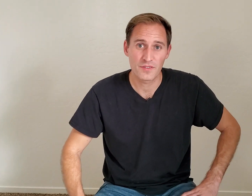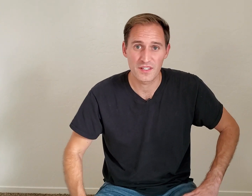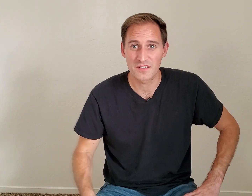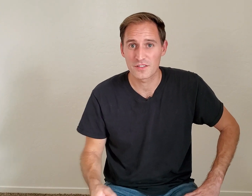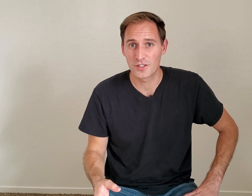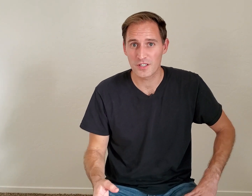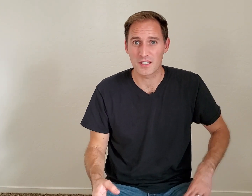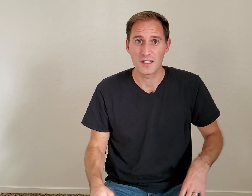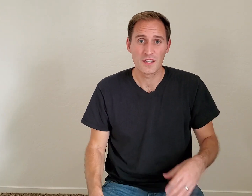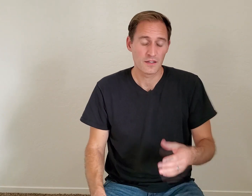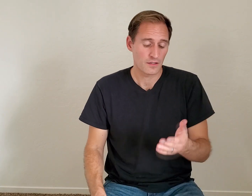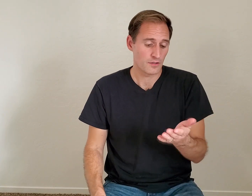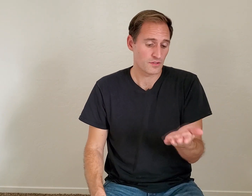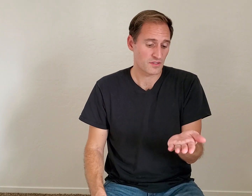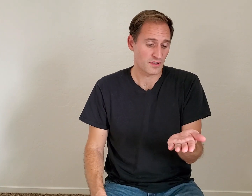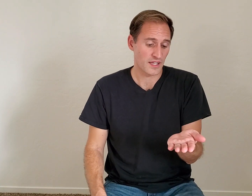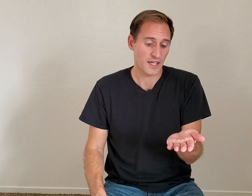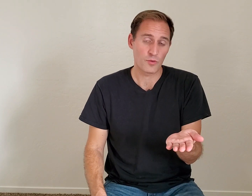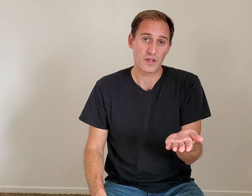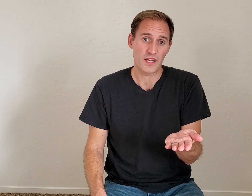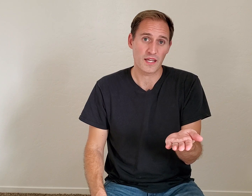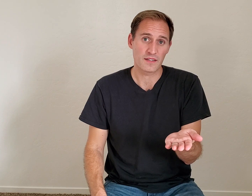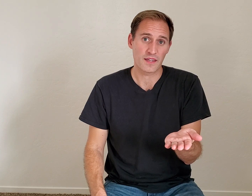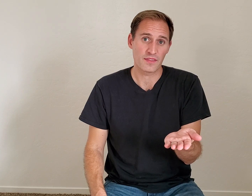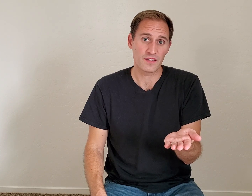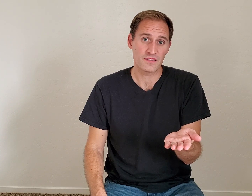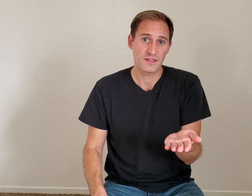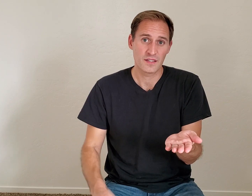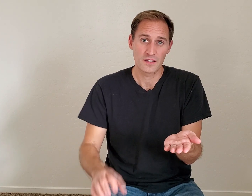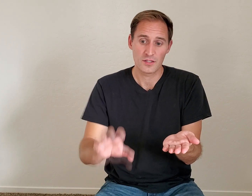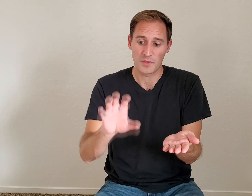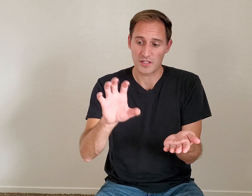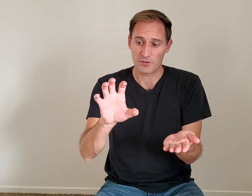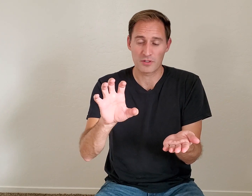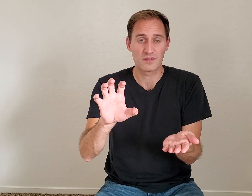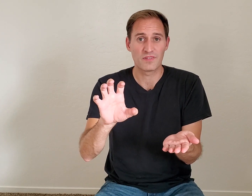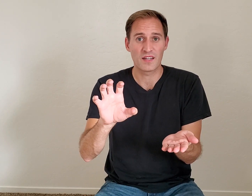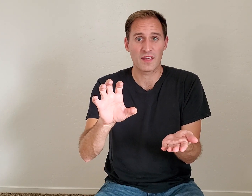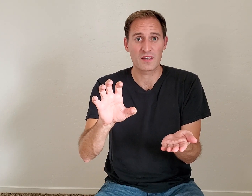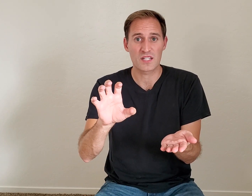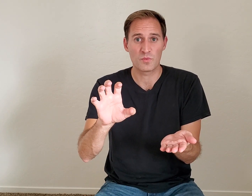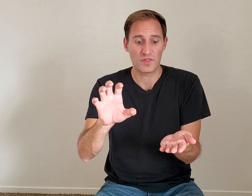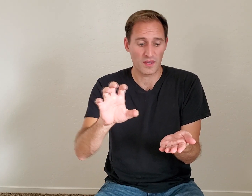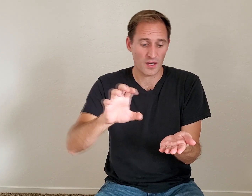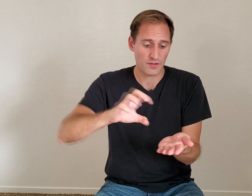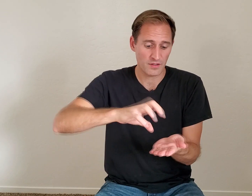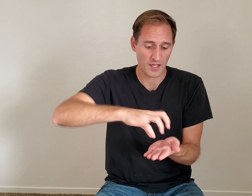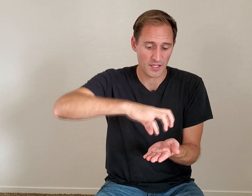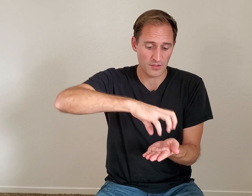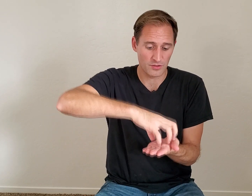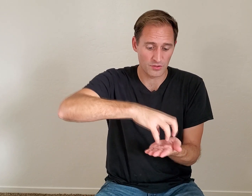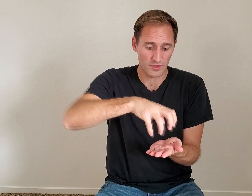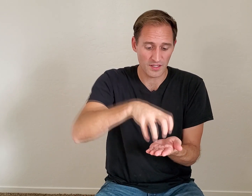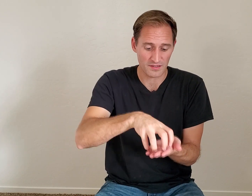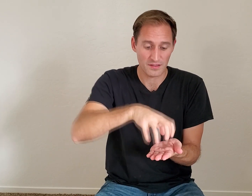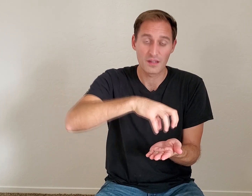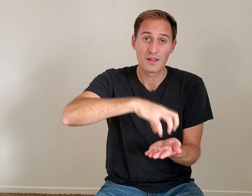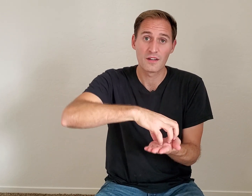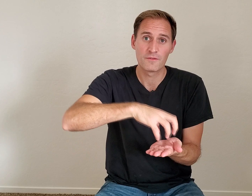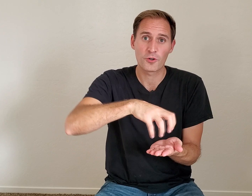is cookie. You just lay out one hand like this, you make a crooked 5 hand shape with the other, and you do this. For